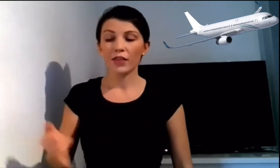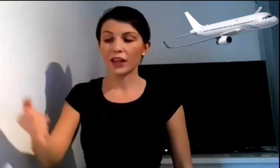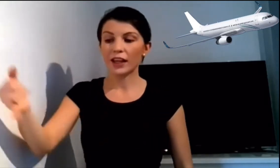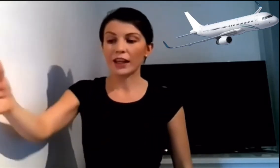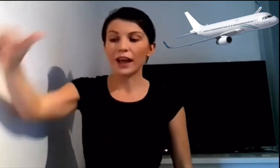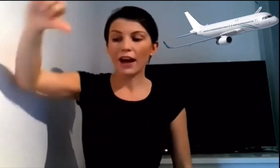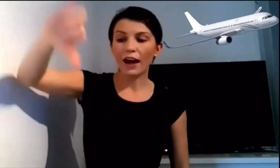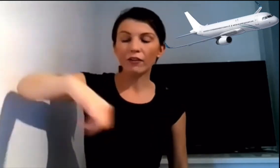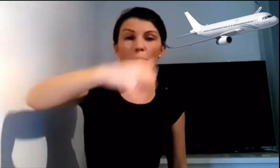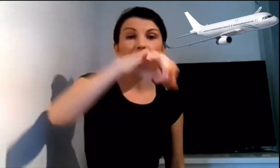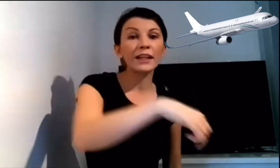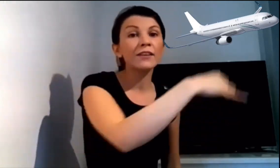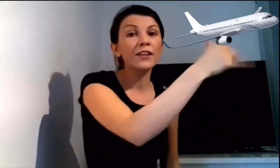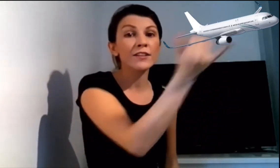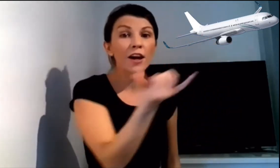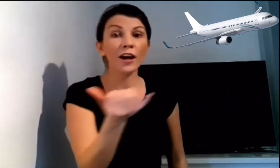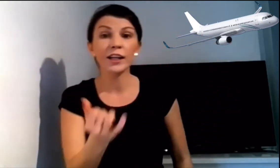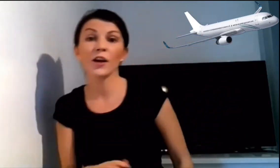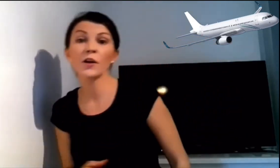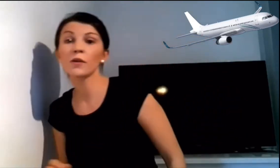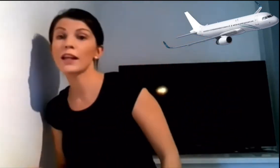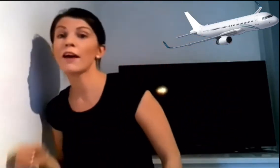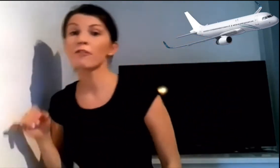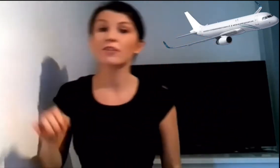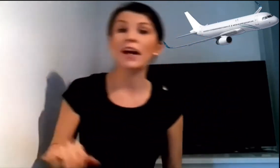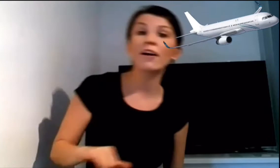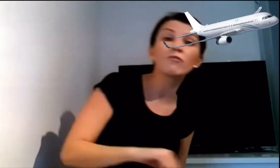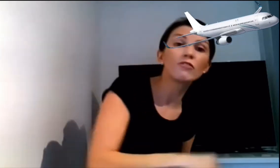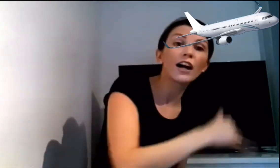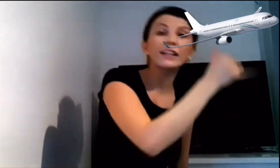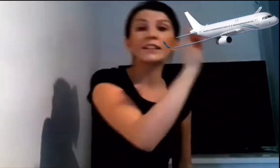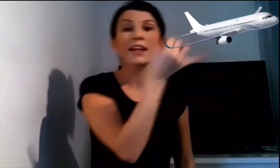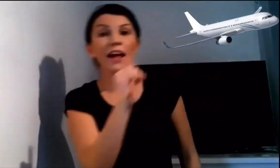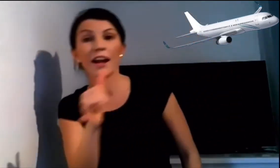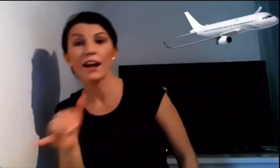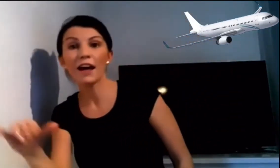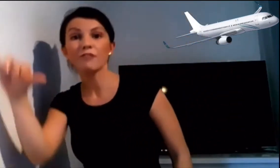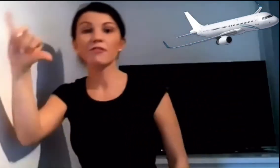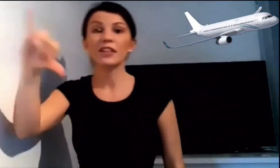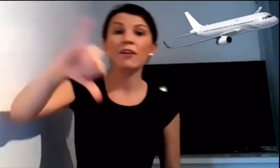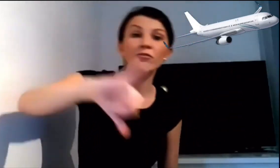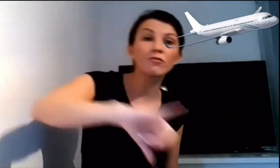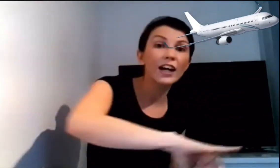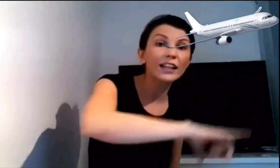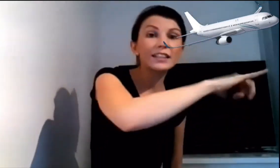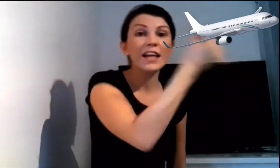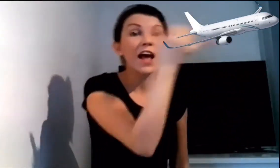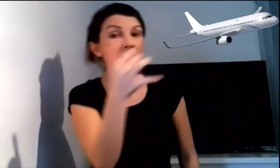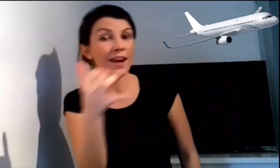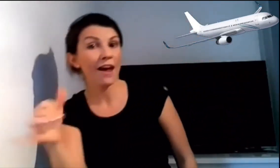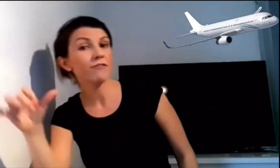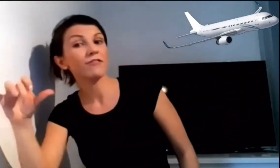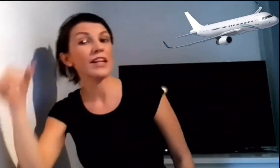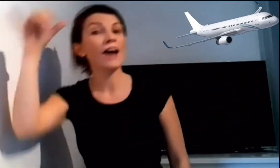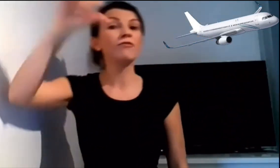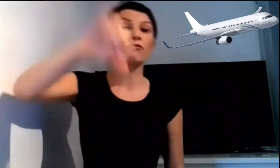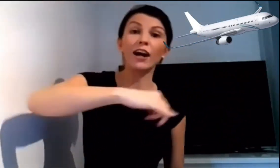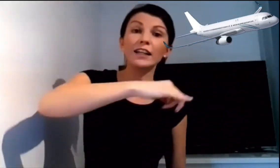The aeroplane in the sky goes left and right, left and right, left and right.